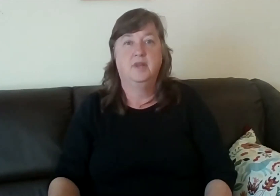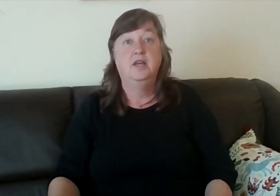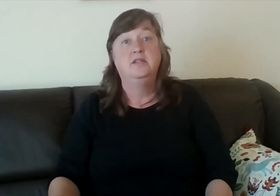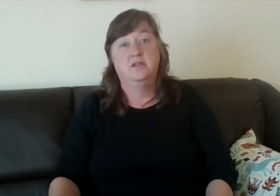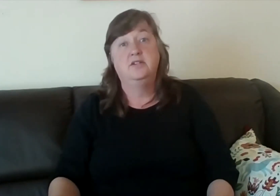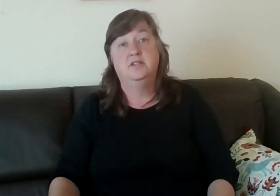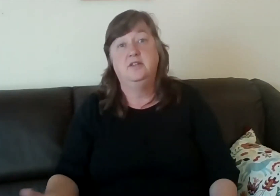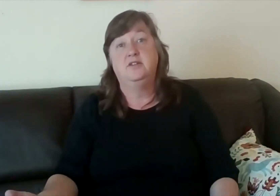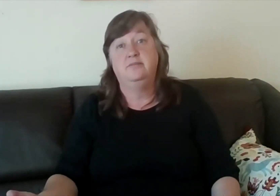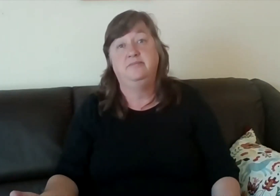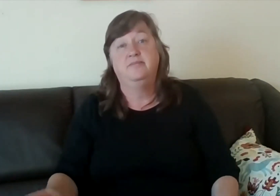Seriously, you do.